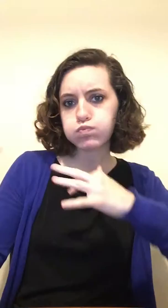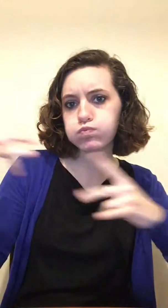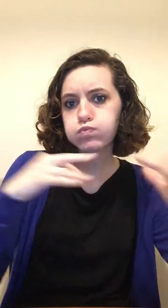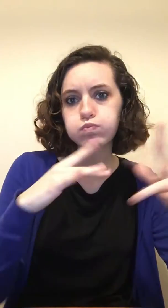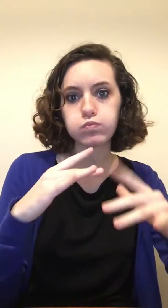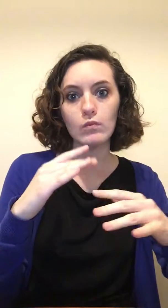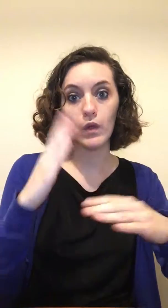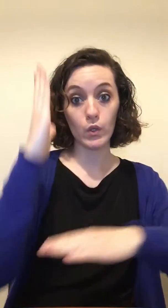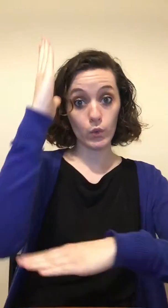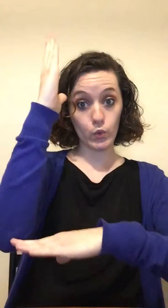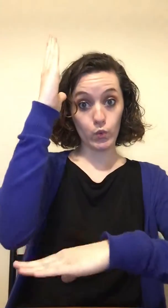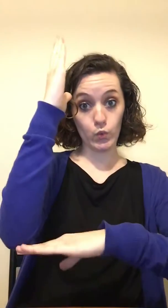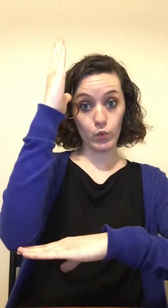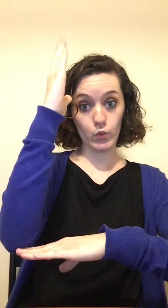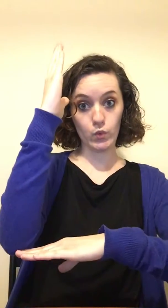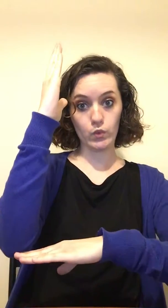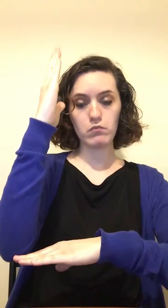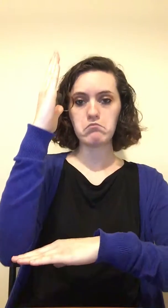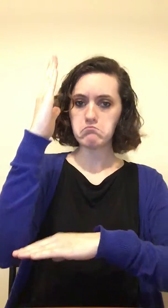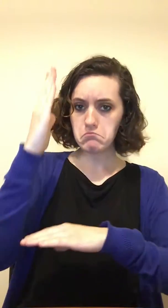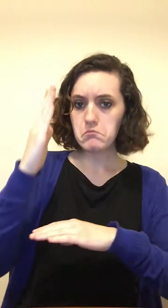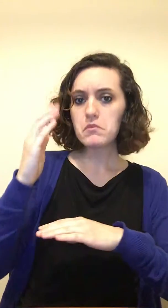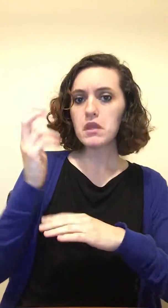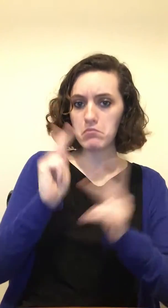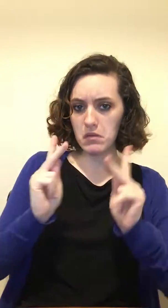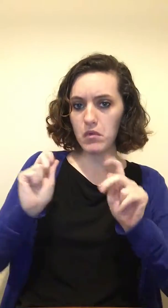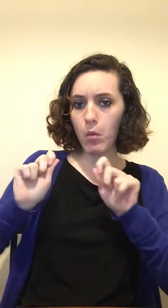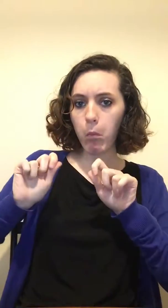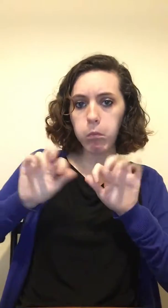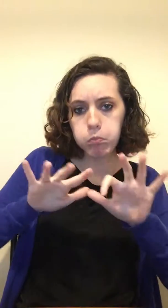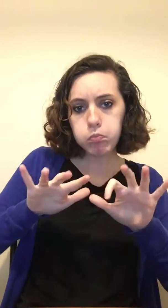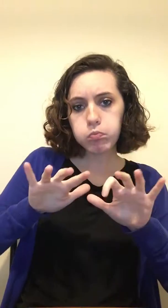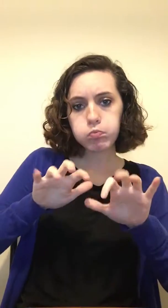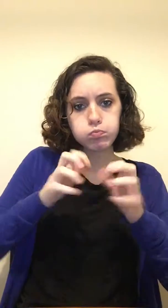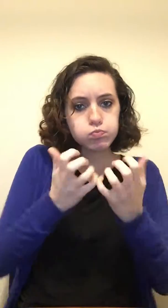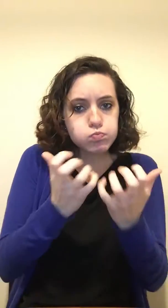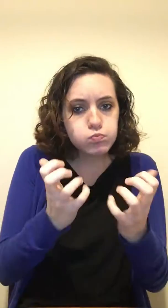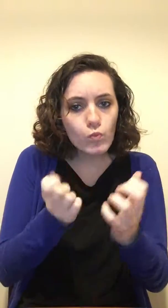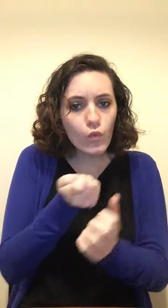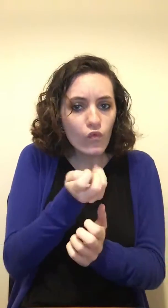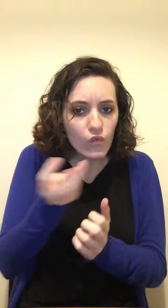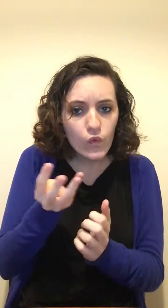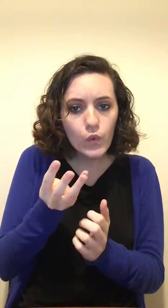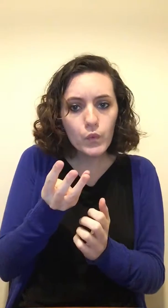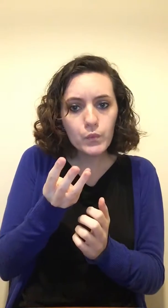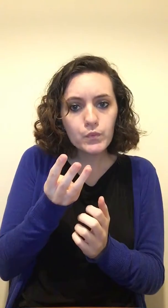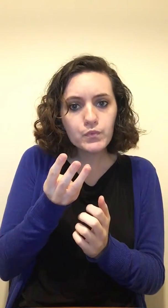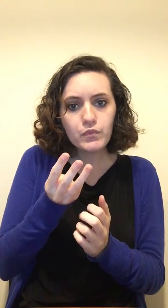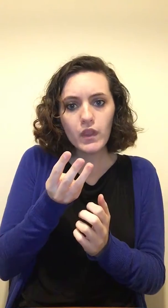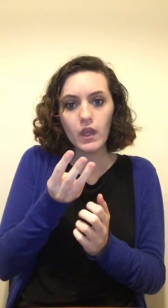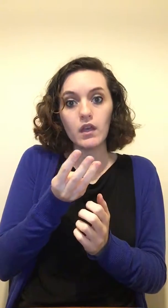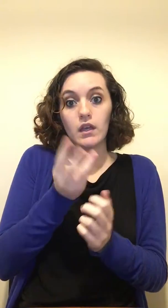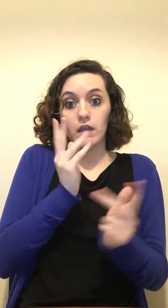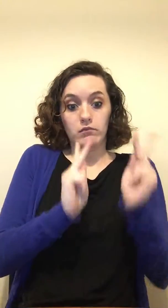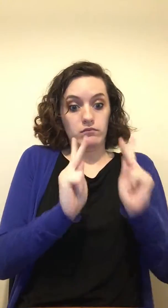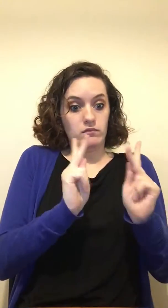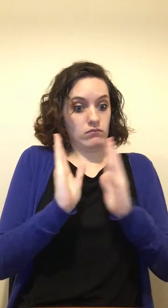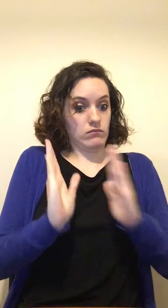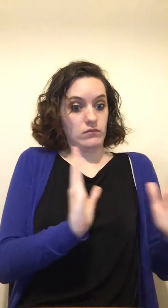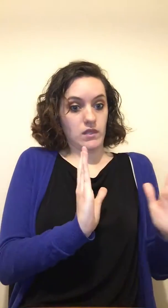noontime, only a few people are there. You know the planning committee of the funeral, what they say? These people are